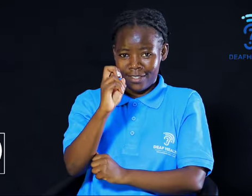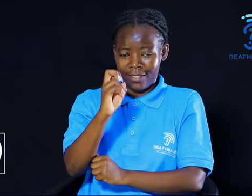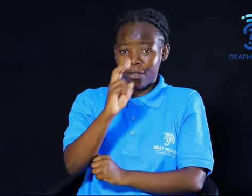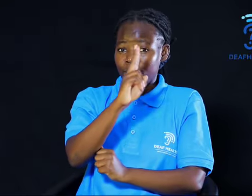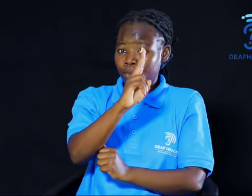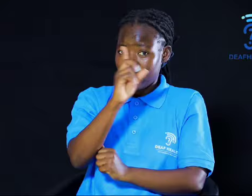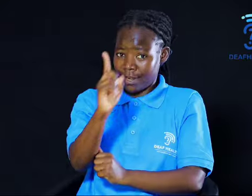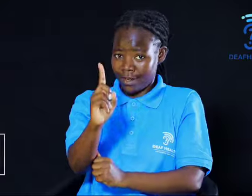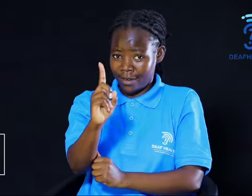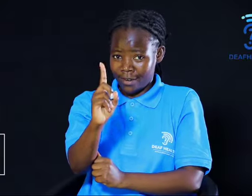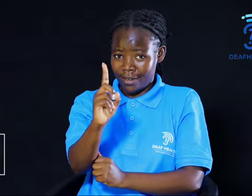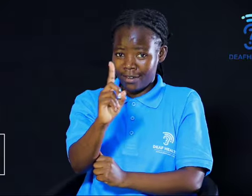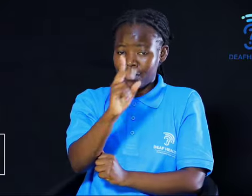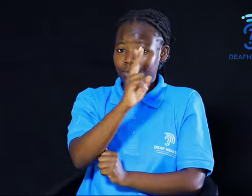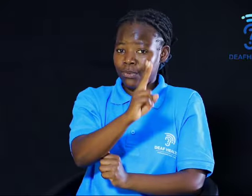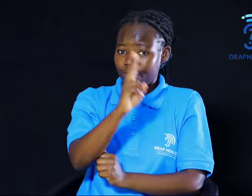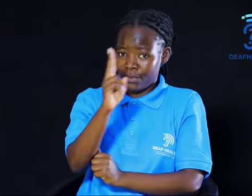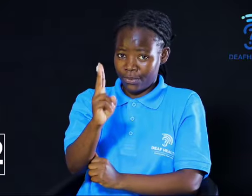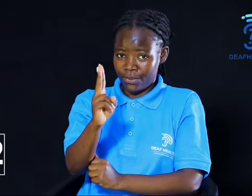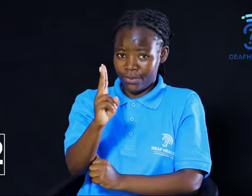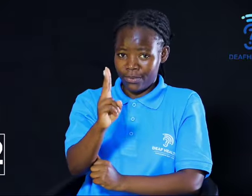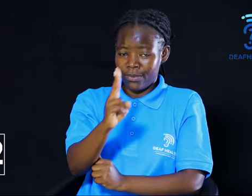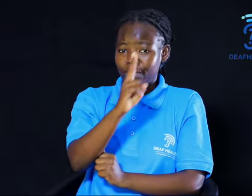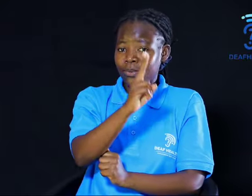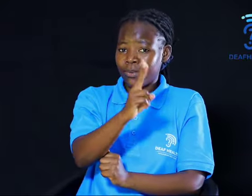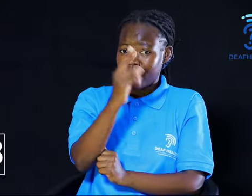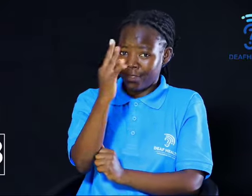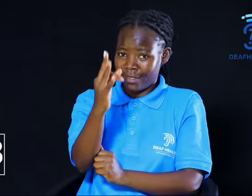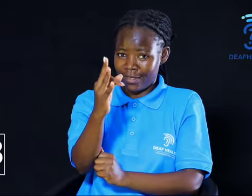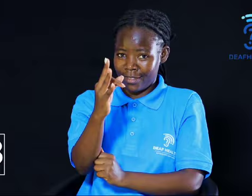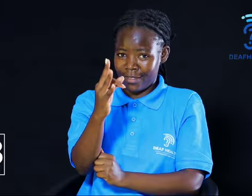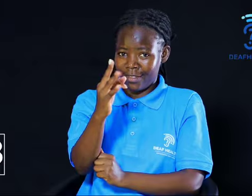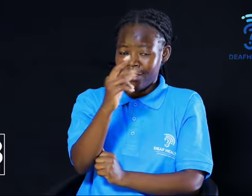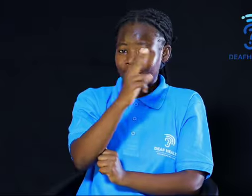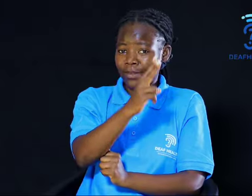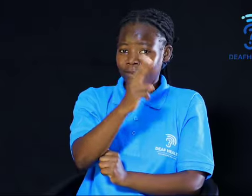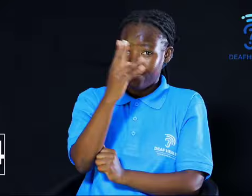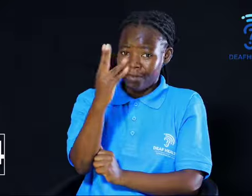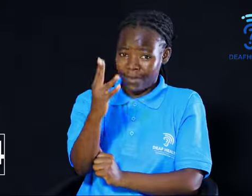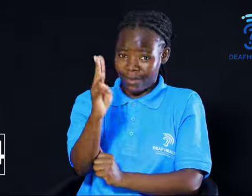20, 21, 22, 23,